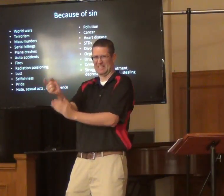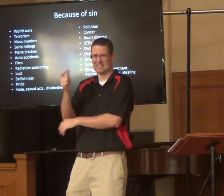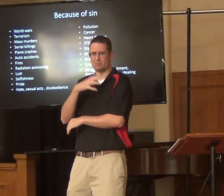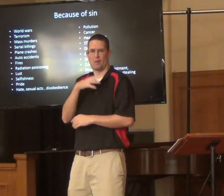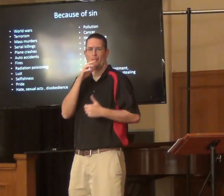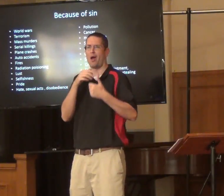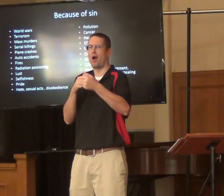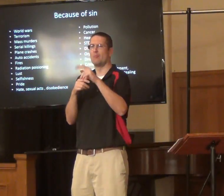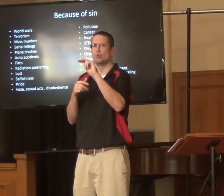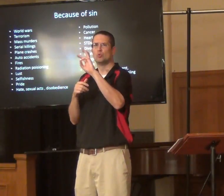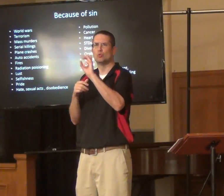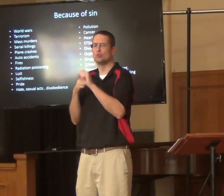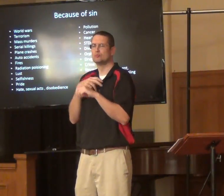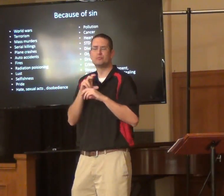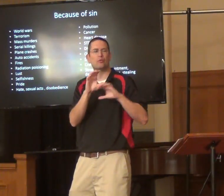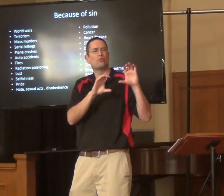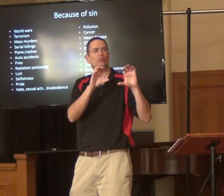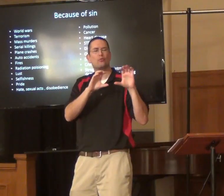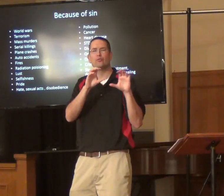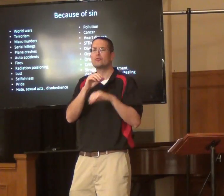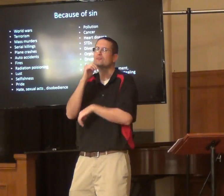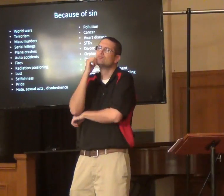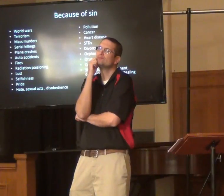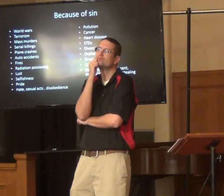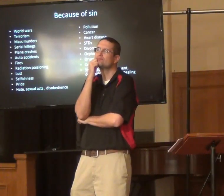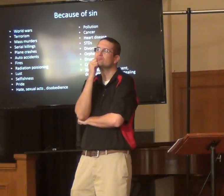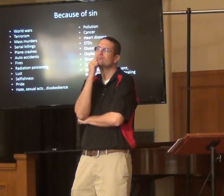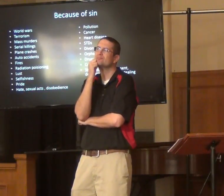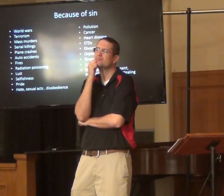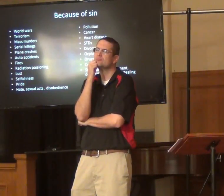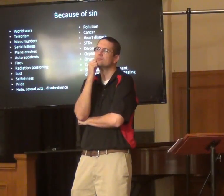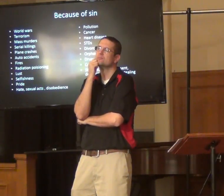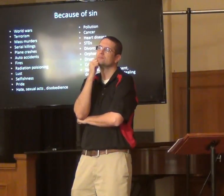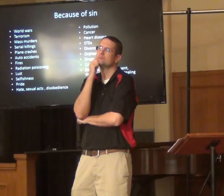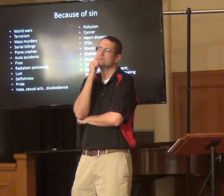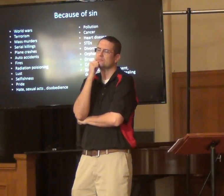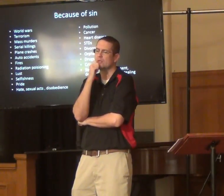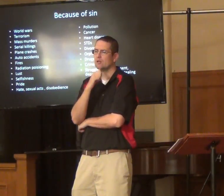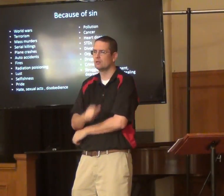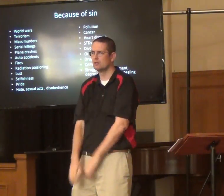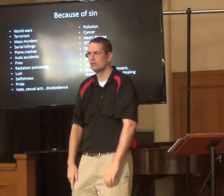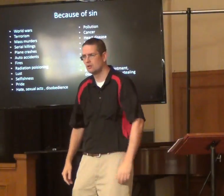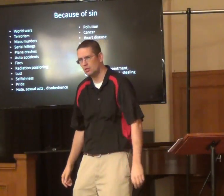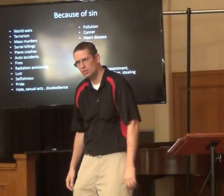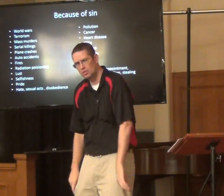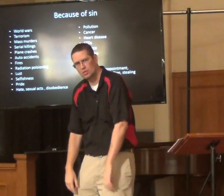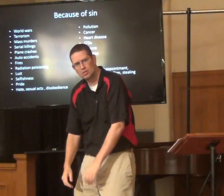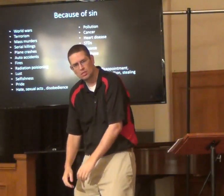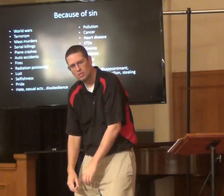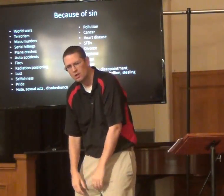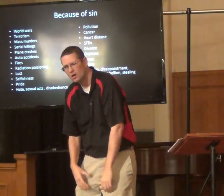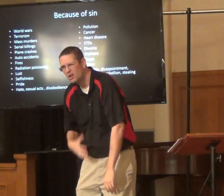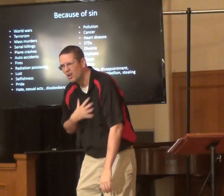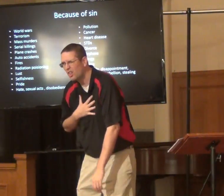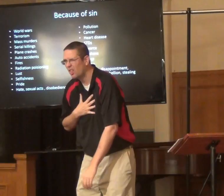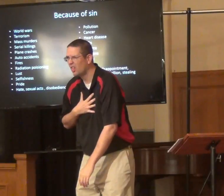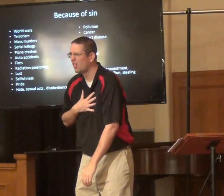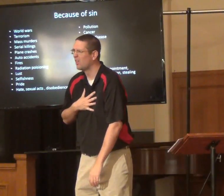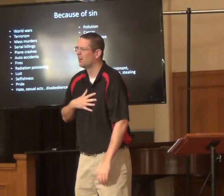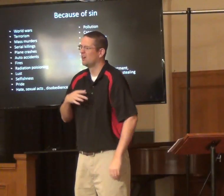There was only 10 minutes. My mom turned on the news and as we were talking, And it was so